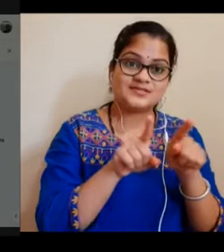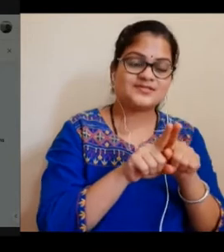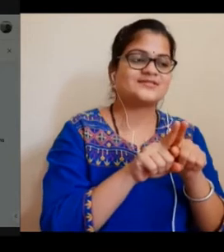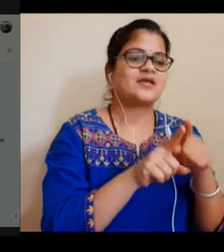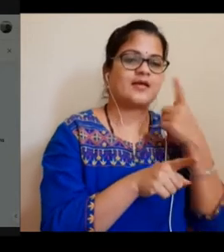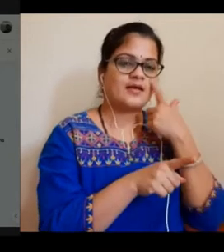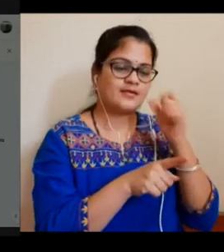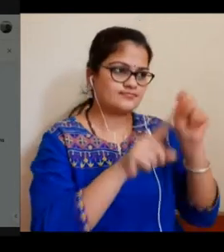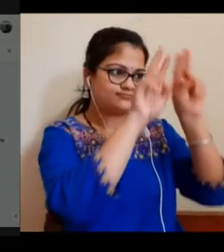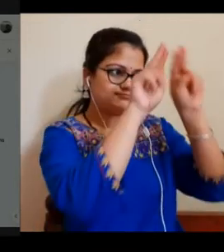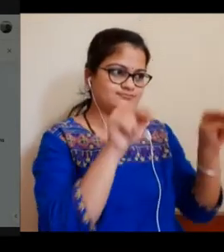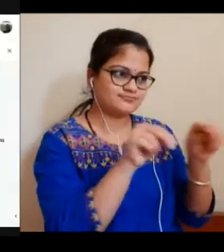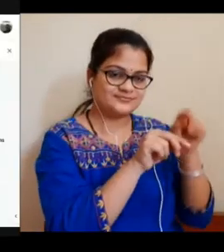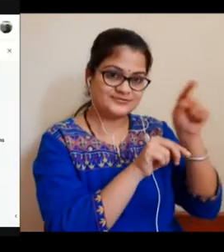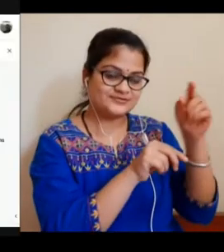saying try again.